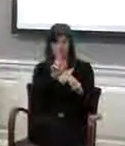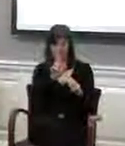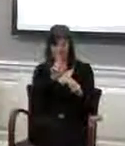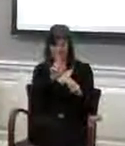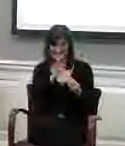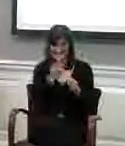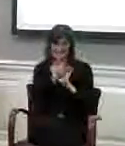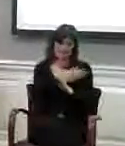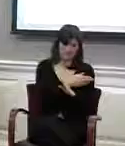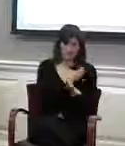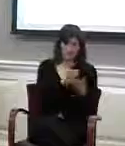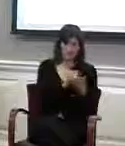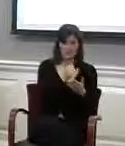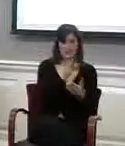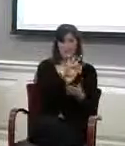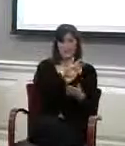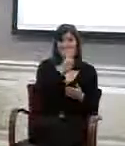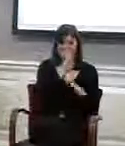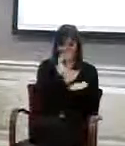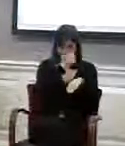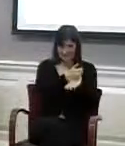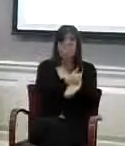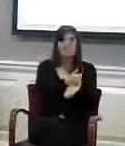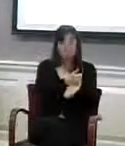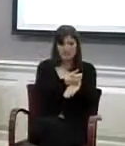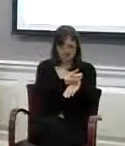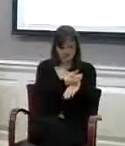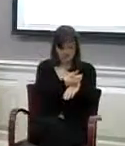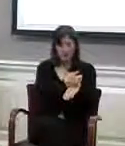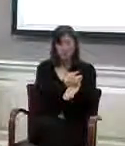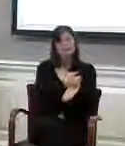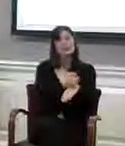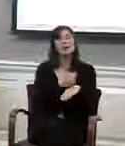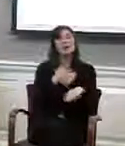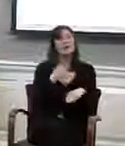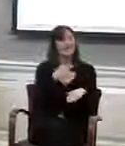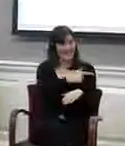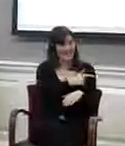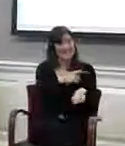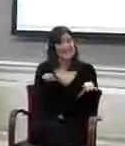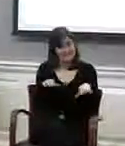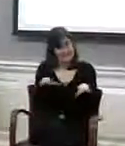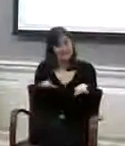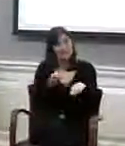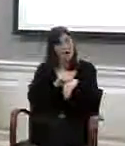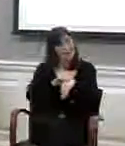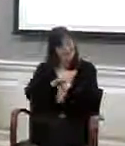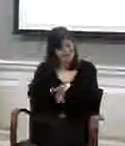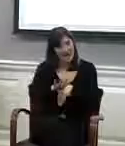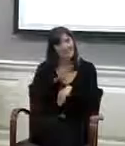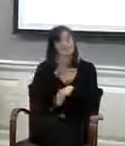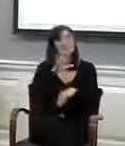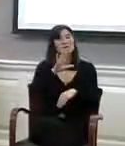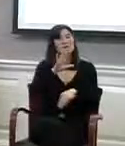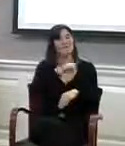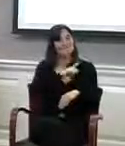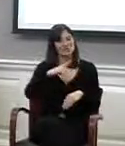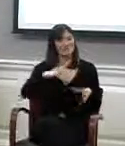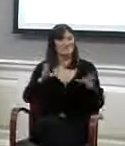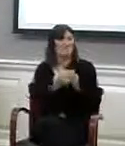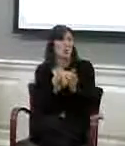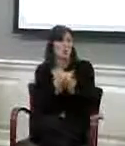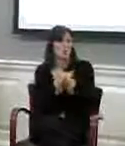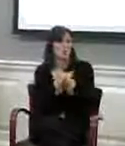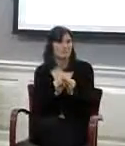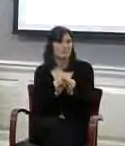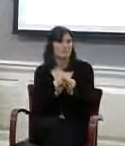the women's movement in Turkey since that time, including legislative reforms in the penal and civil code, which I just mentioned. A cornerstone